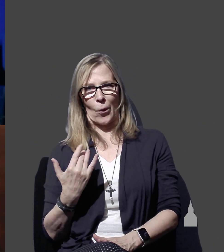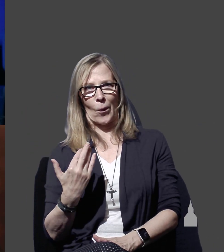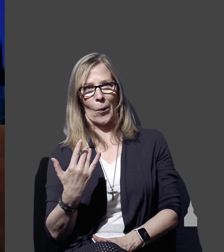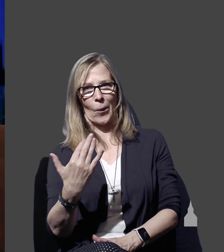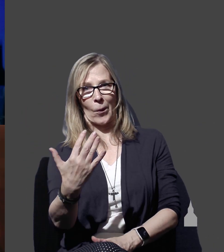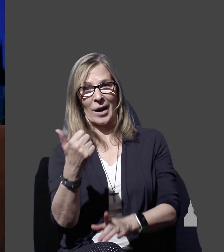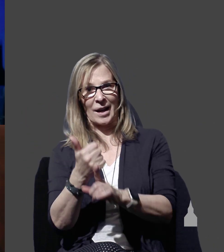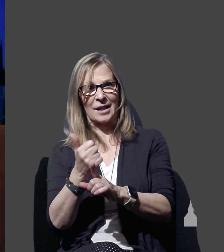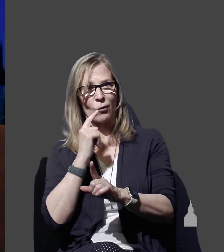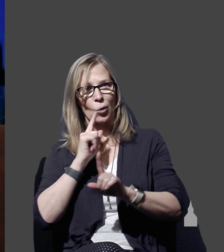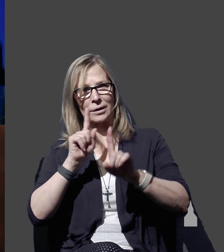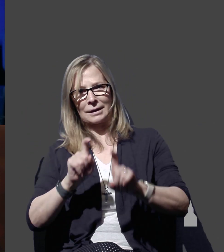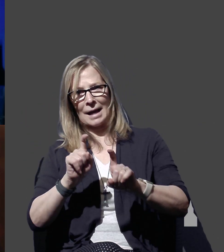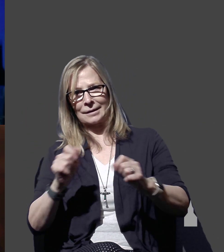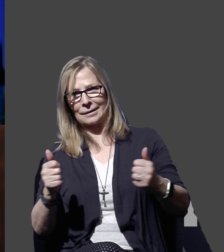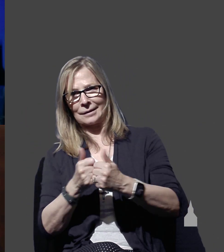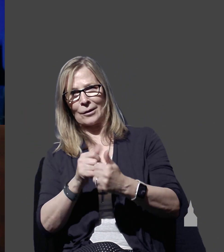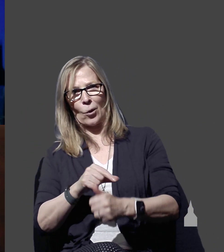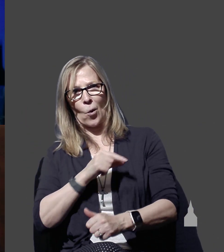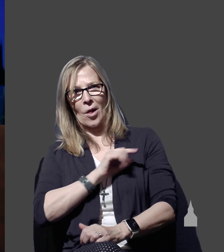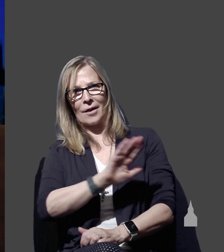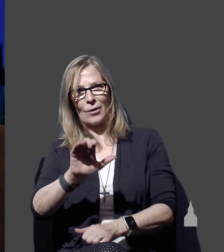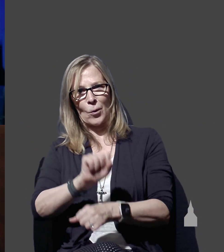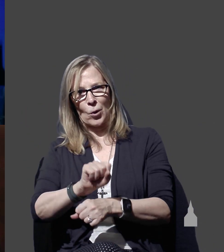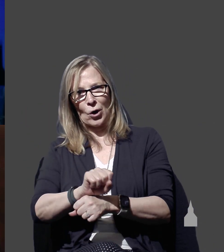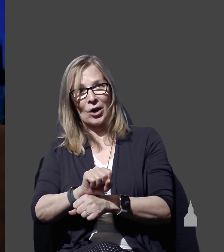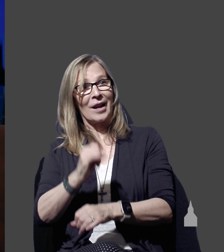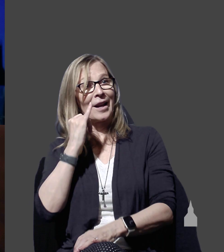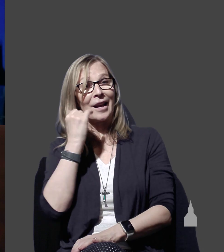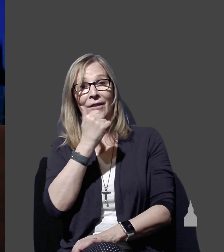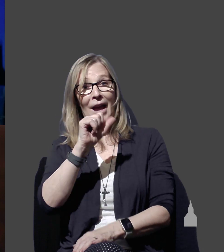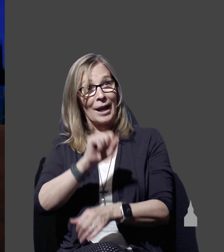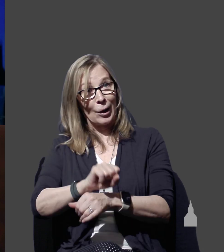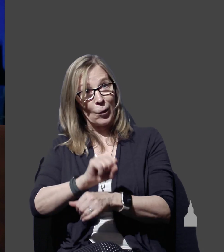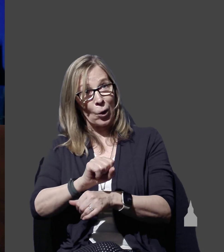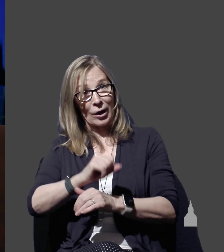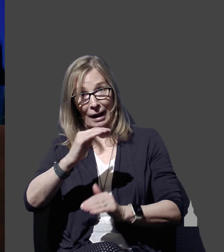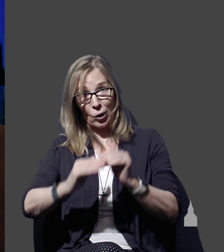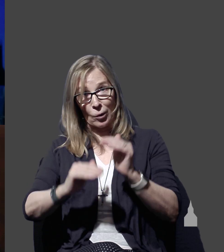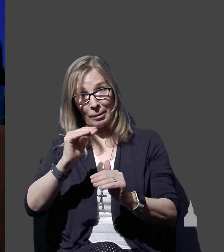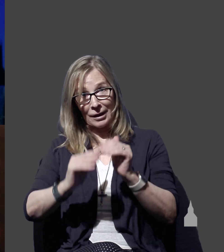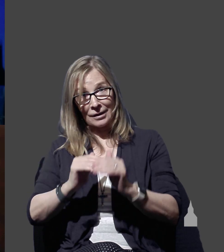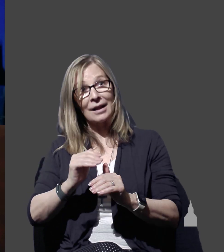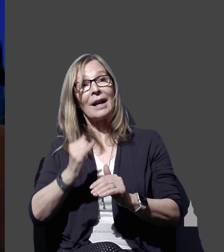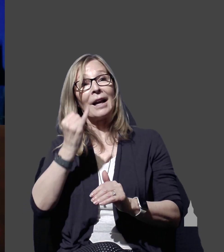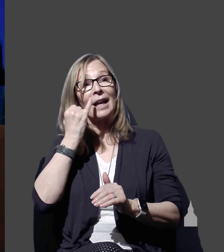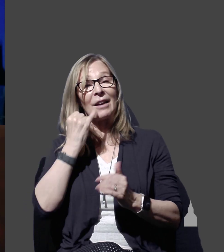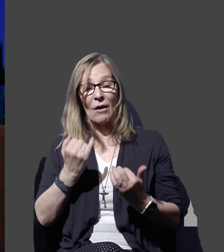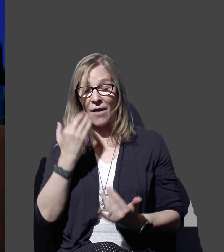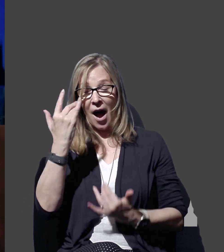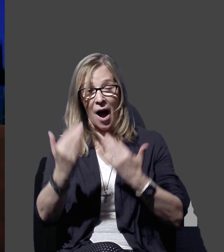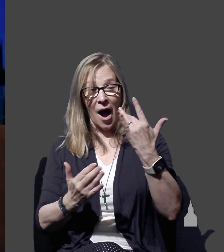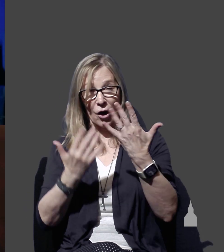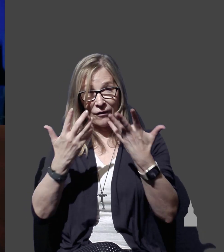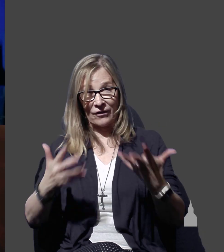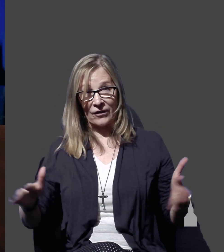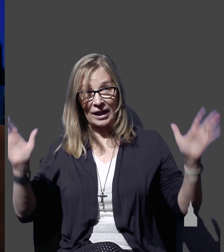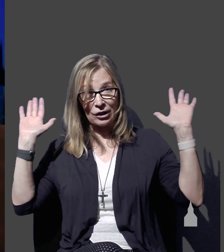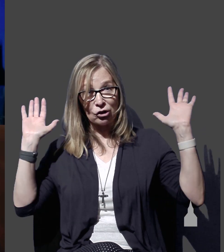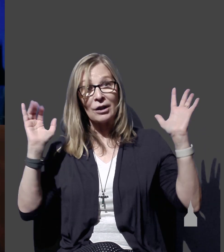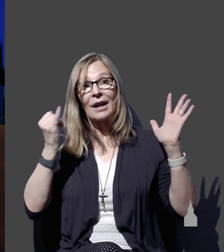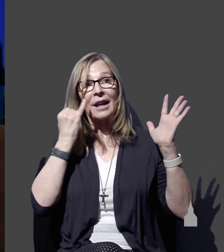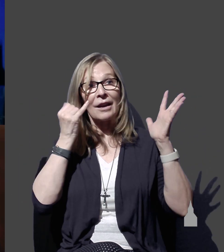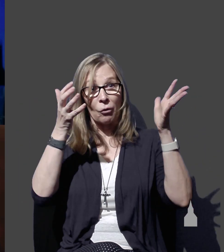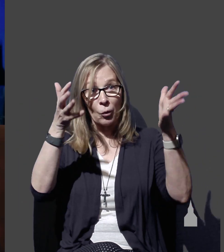fire itself will test the quality of each man's work. If any man's work which he has built on it remains, he will receive a reward. If any man's